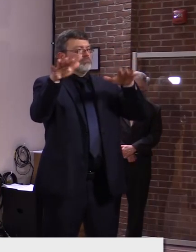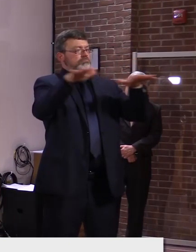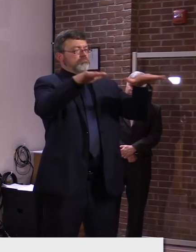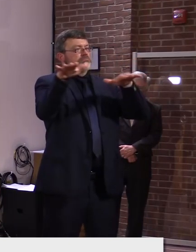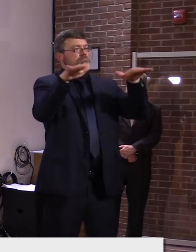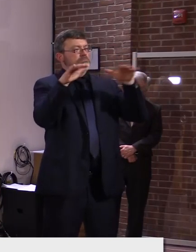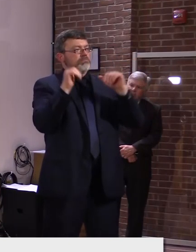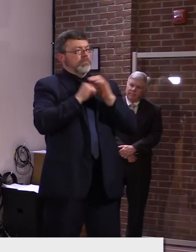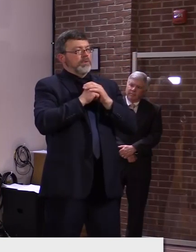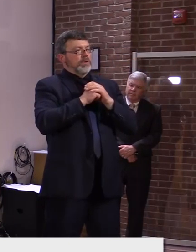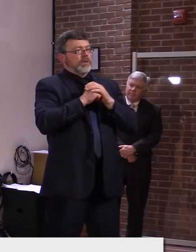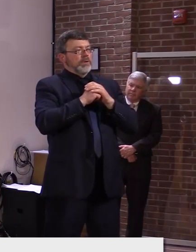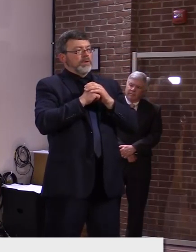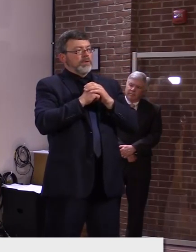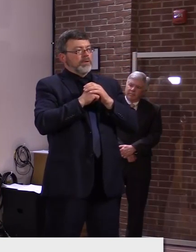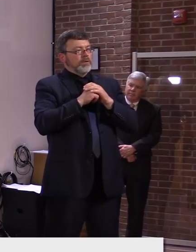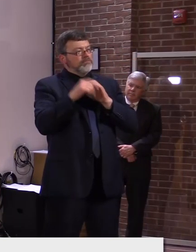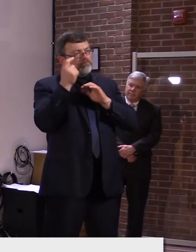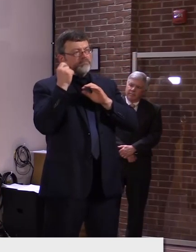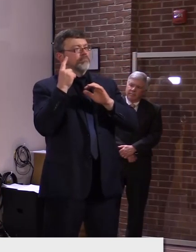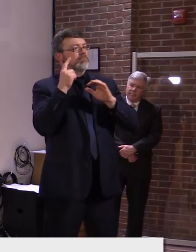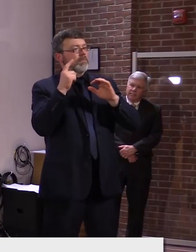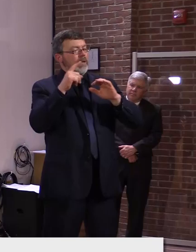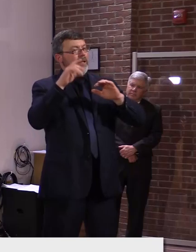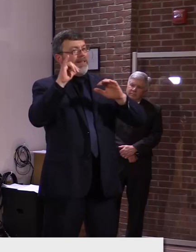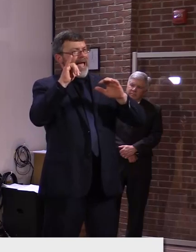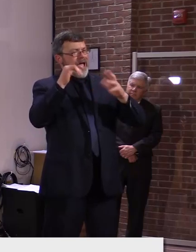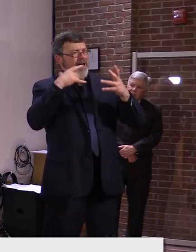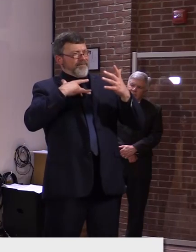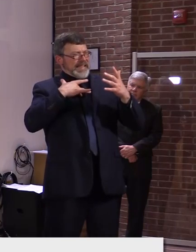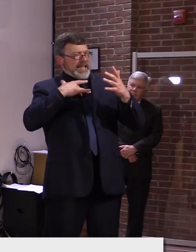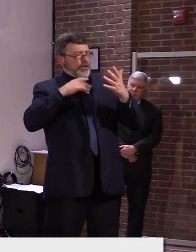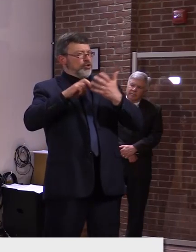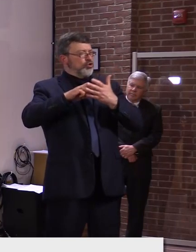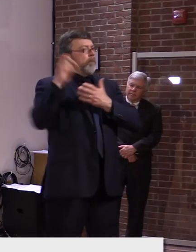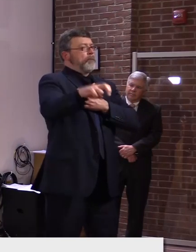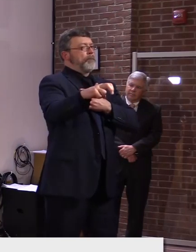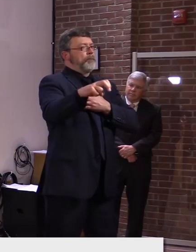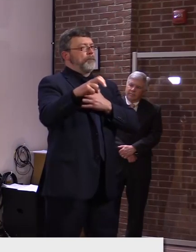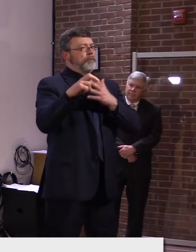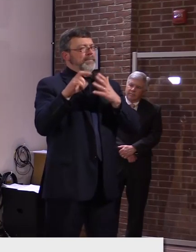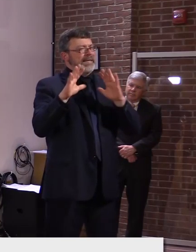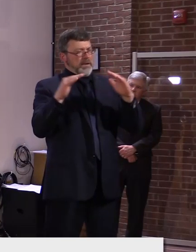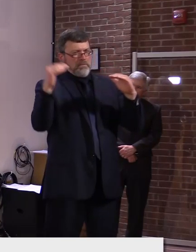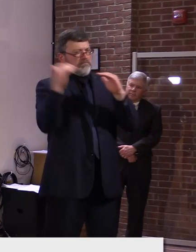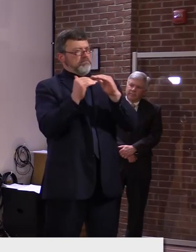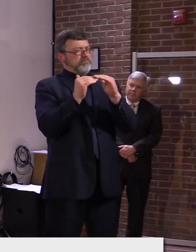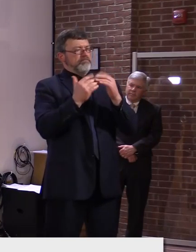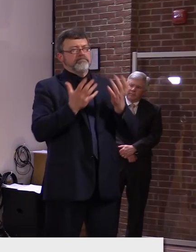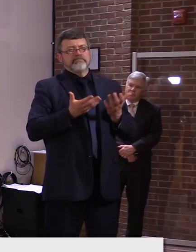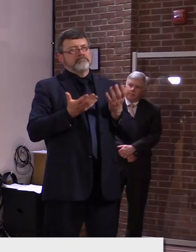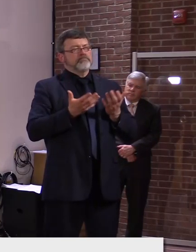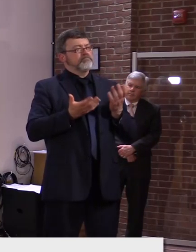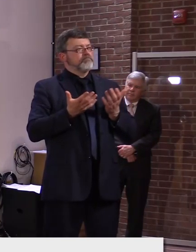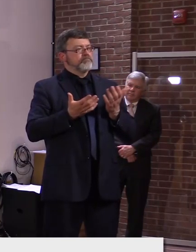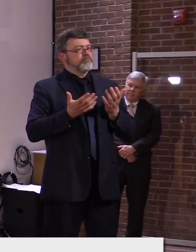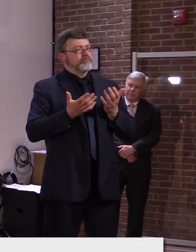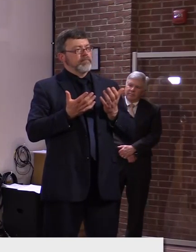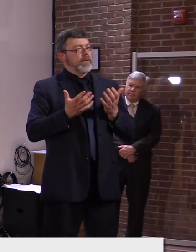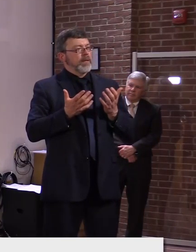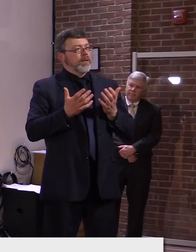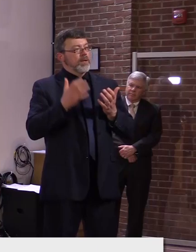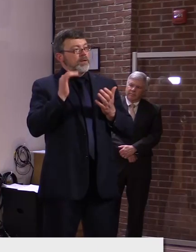in 2022, as described, a 20-year-old will be treated as a kid. And I don't believe